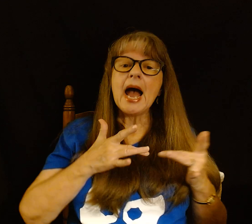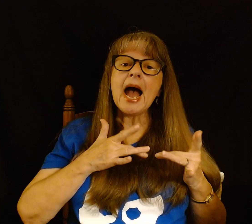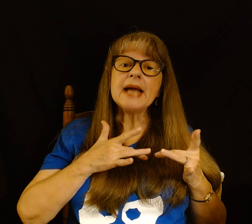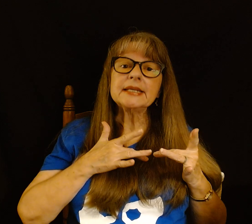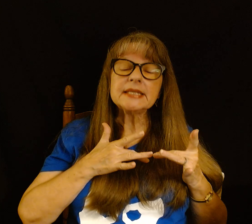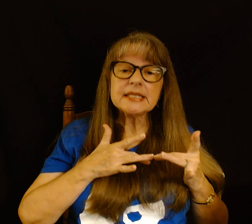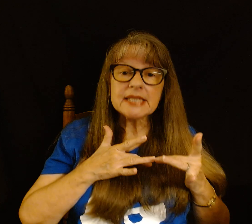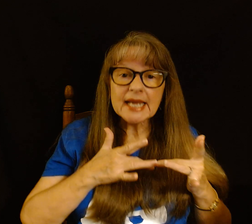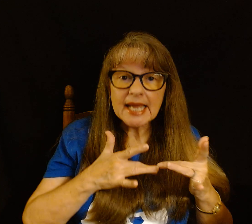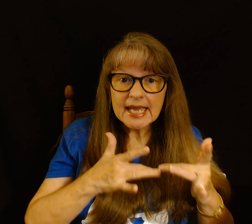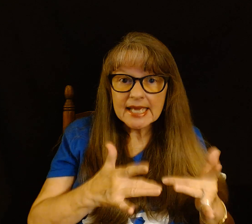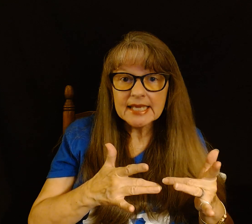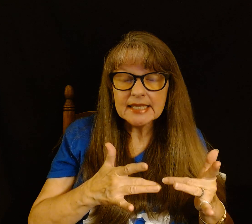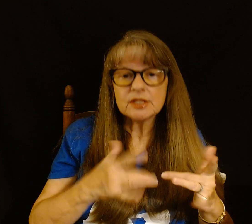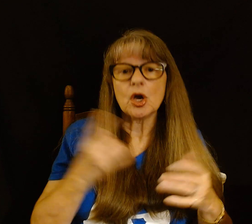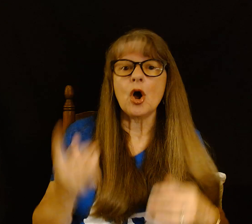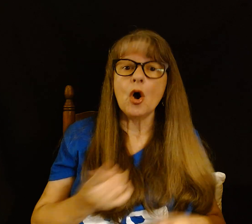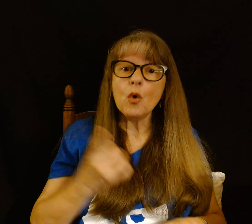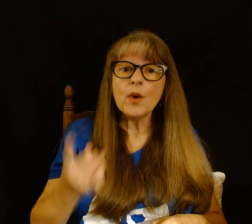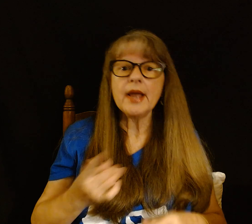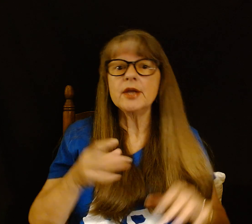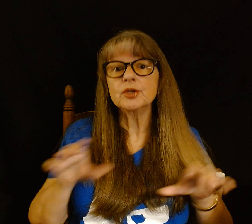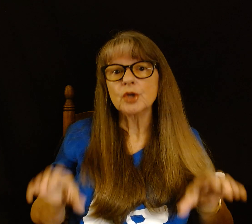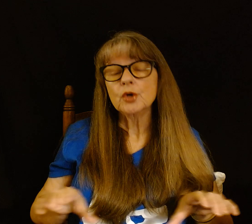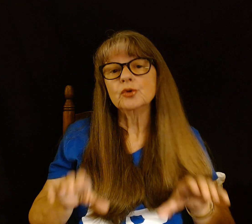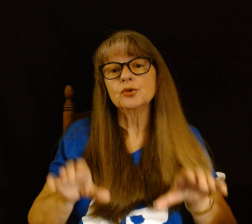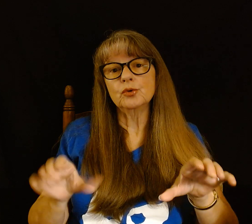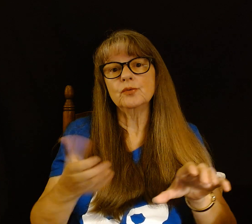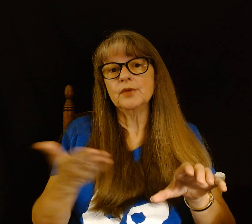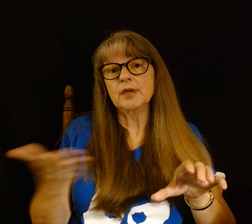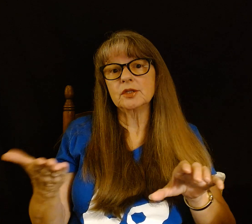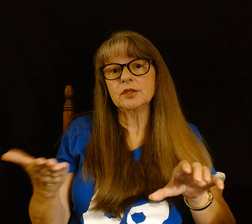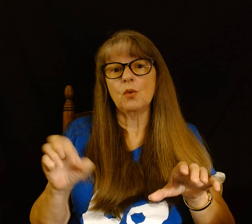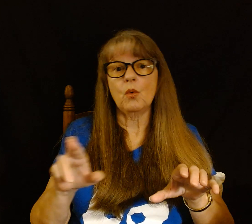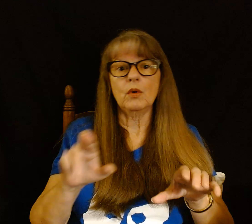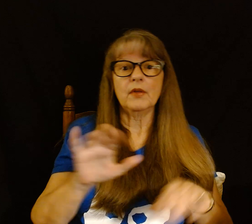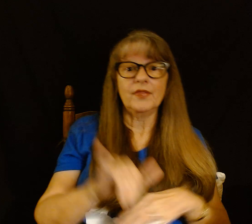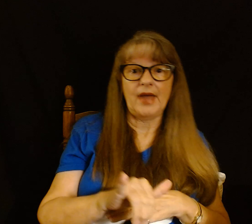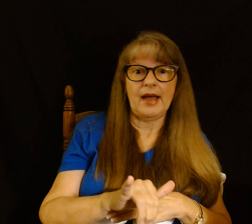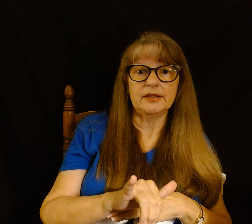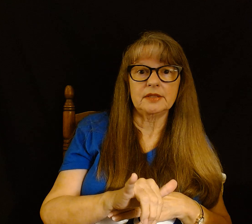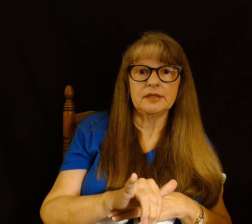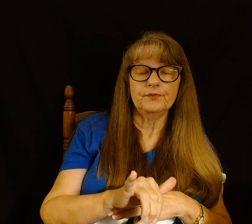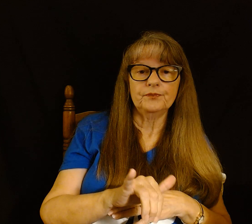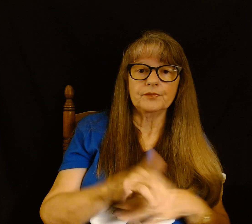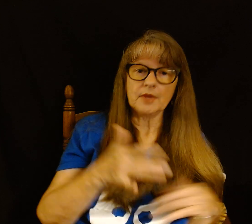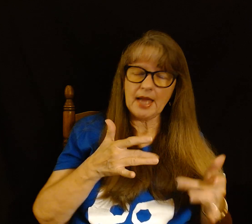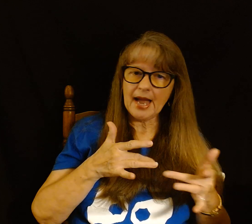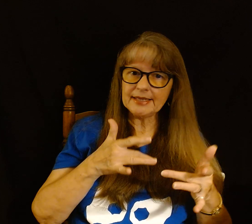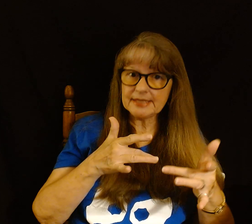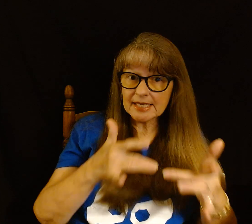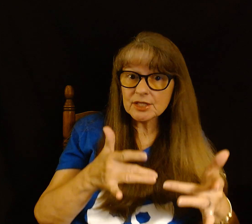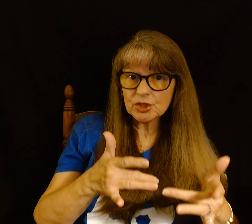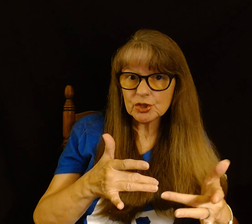I tend to always do this or that. I tend to